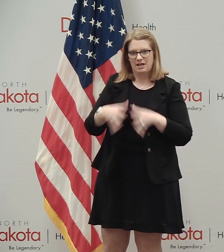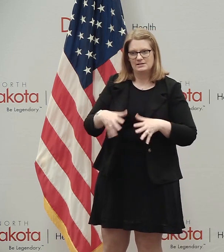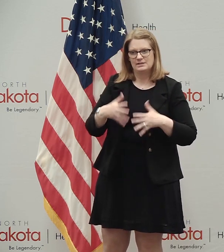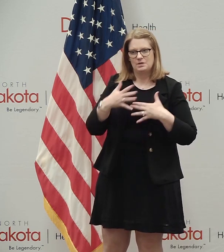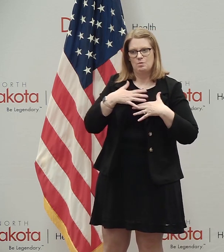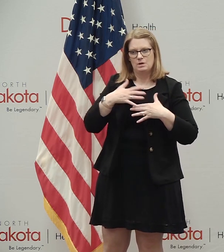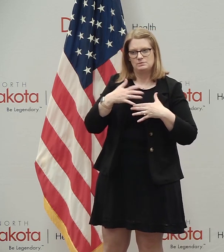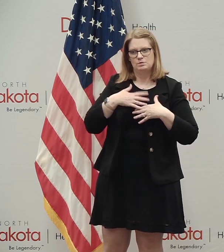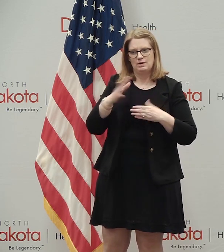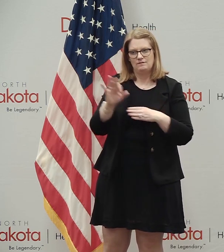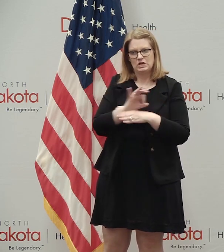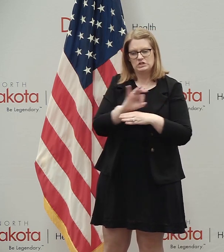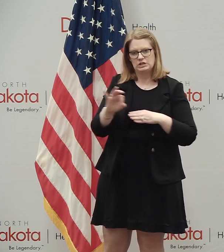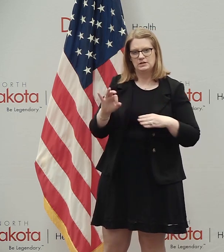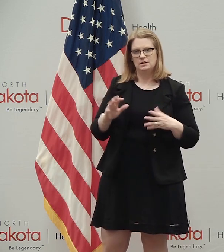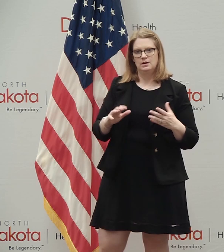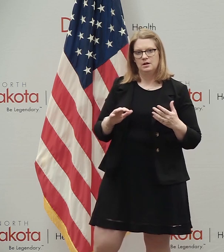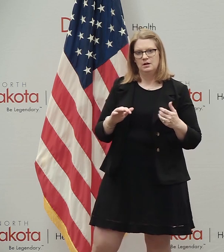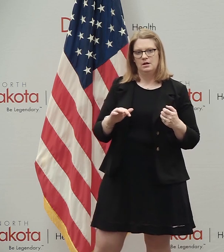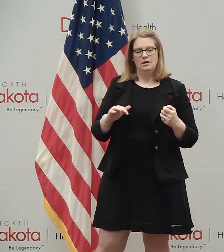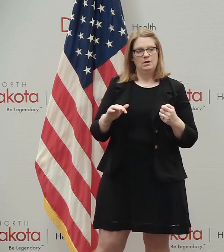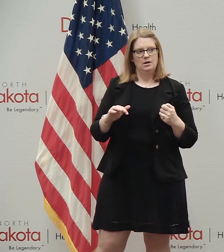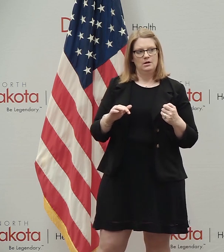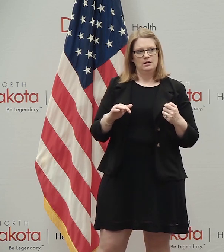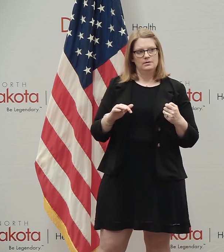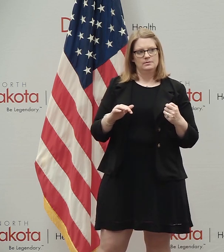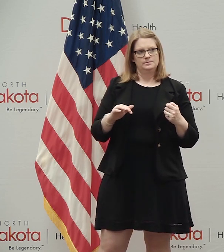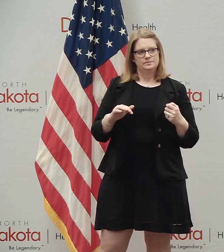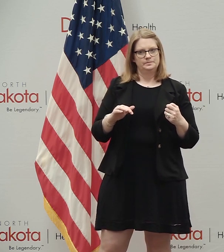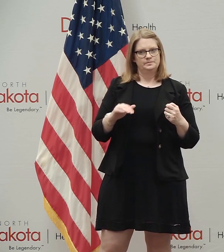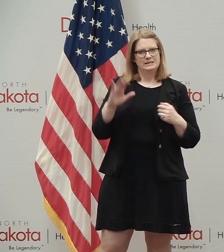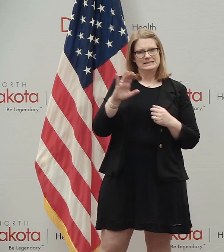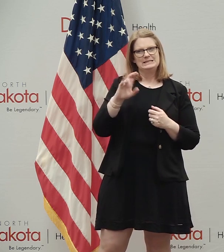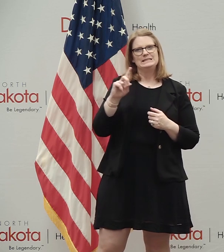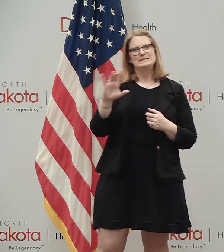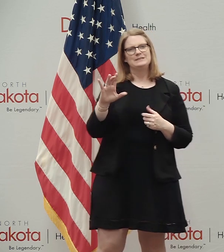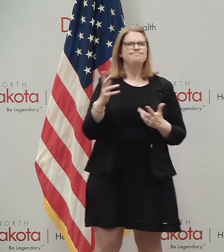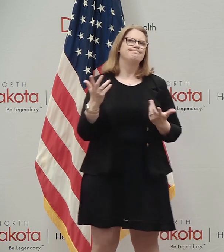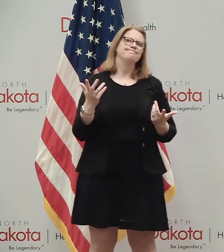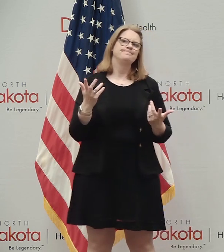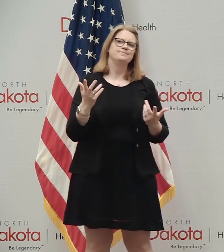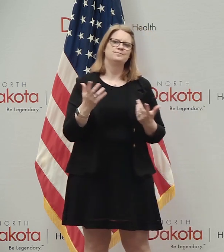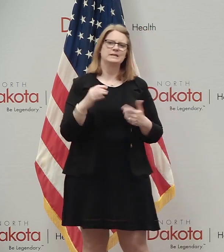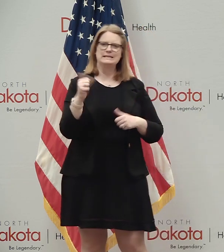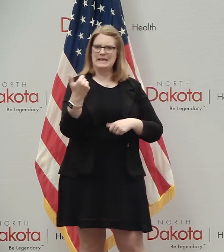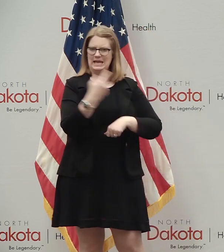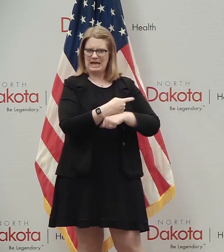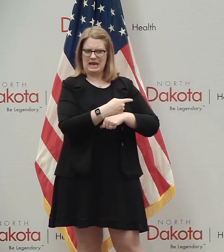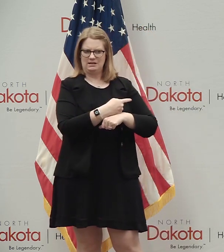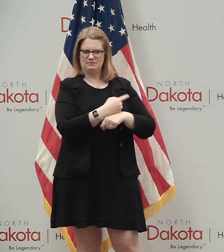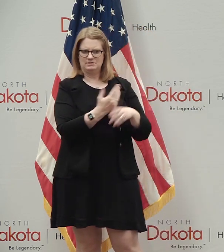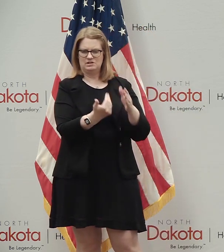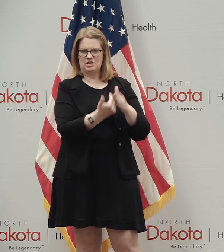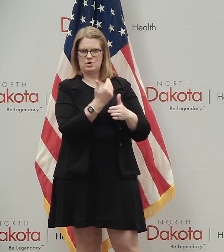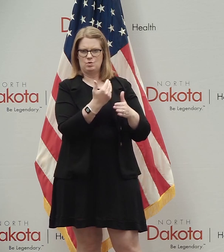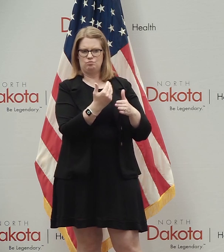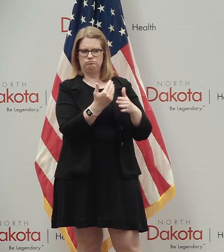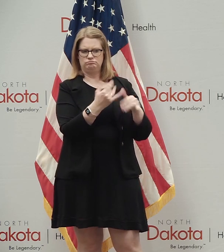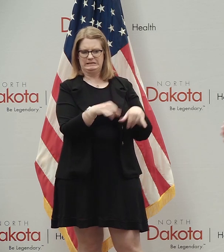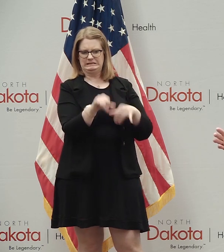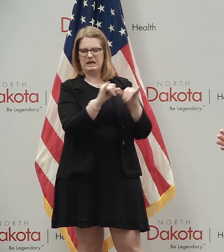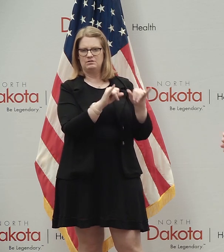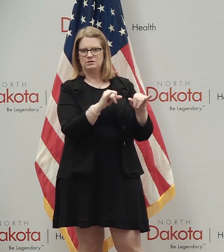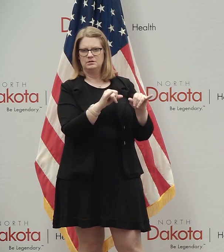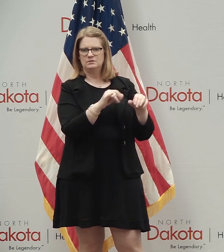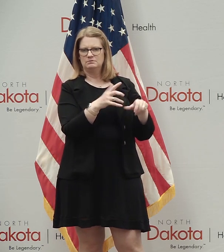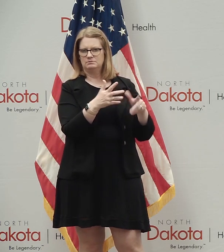respiratory function. So then the CDC said, well, there's this 10-day, which is the new standard, where you could kind of